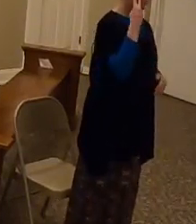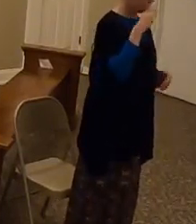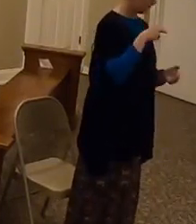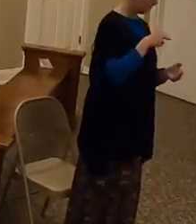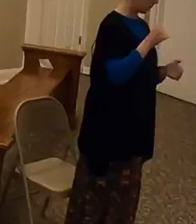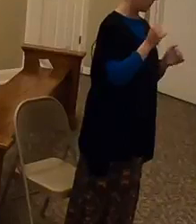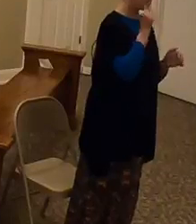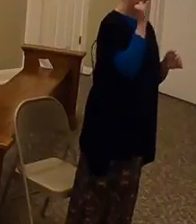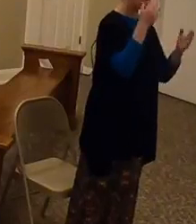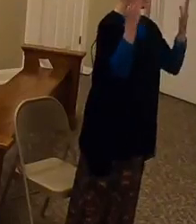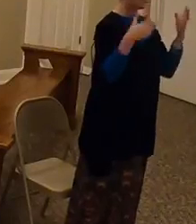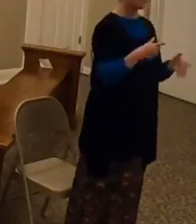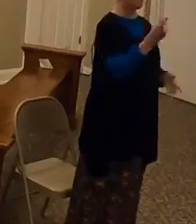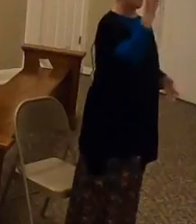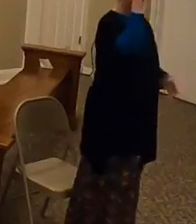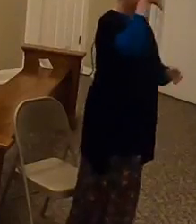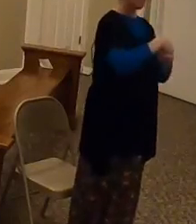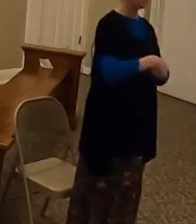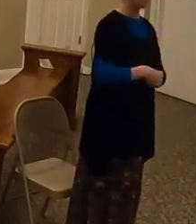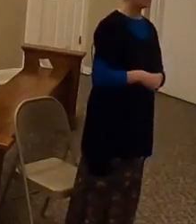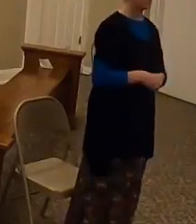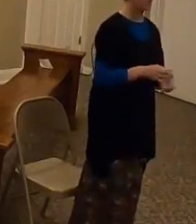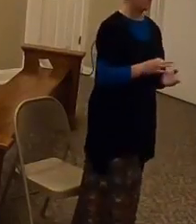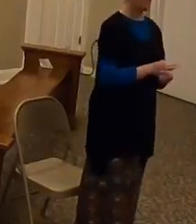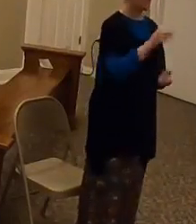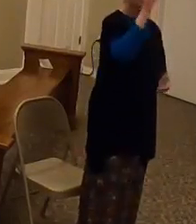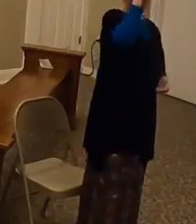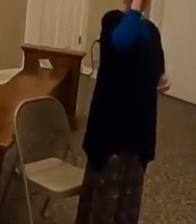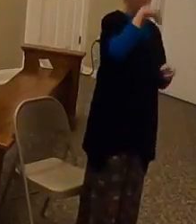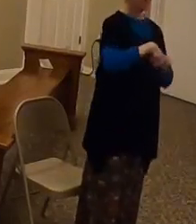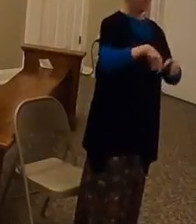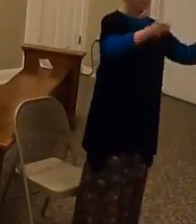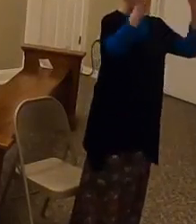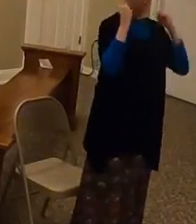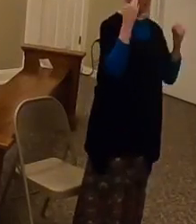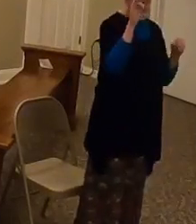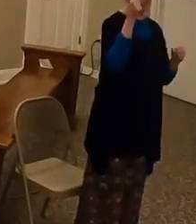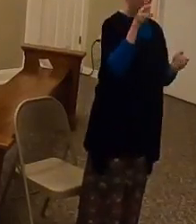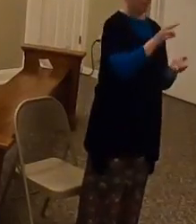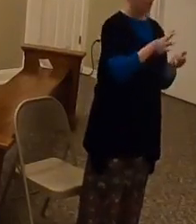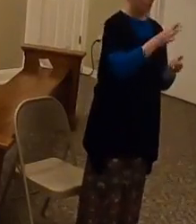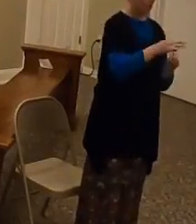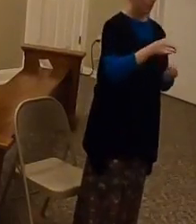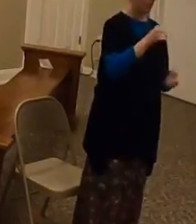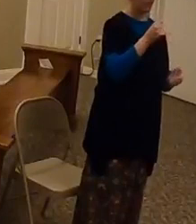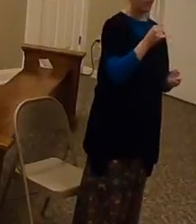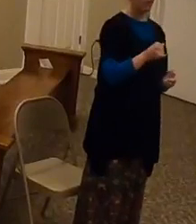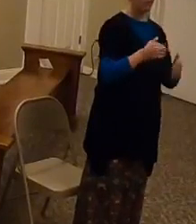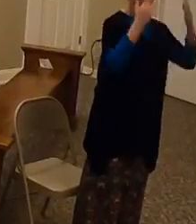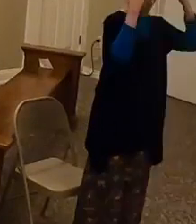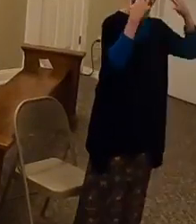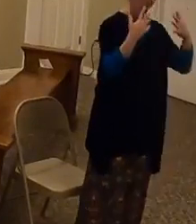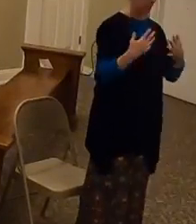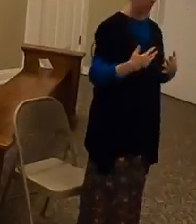over when you come into the house of God and you find Him in the power of the Holy Ghost. It's over then.